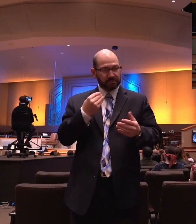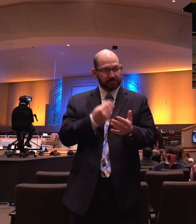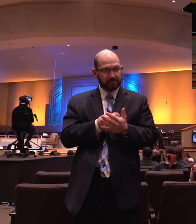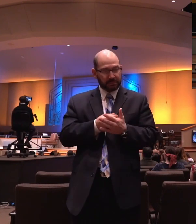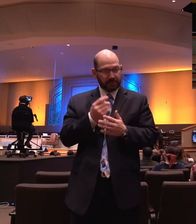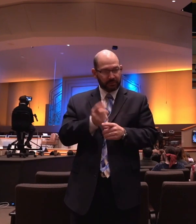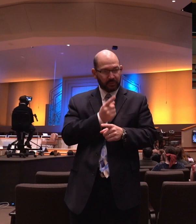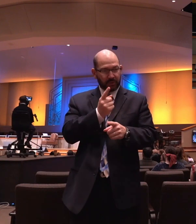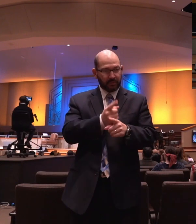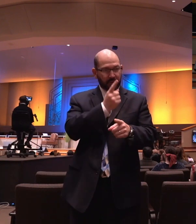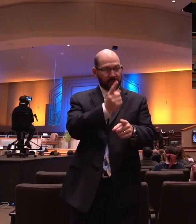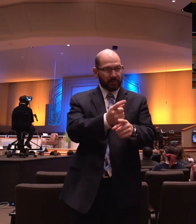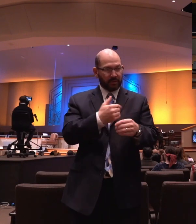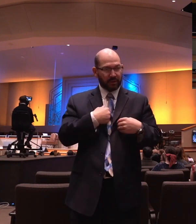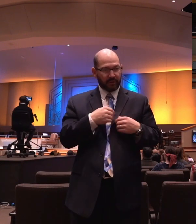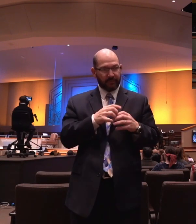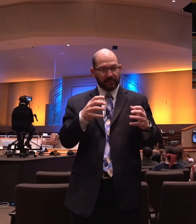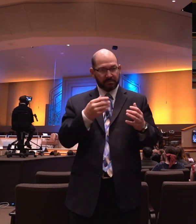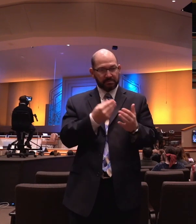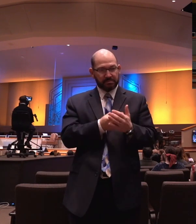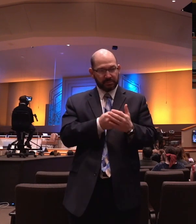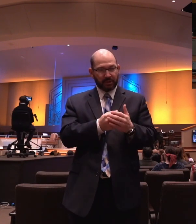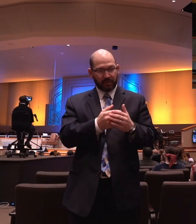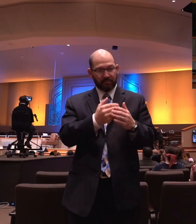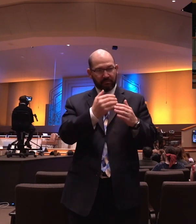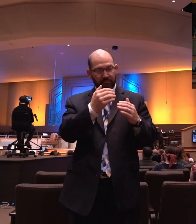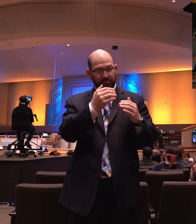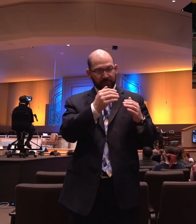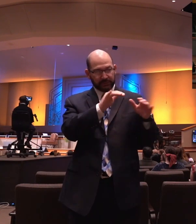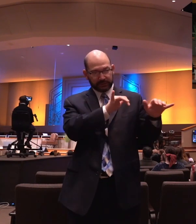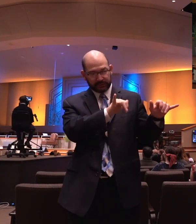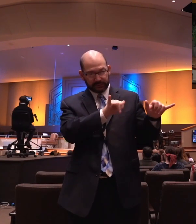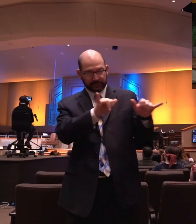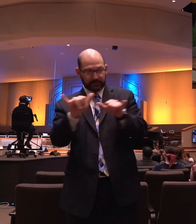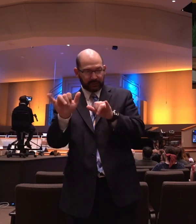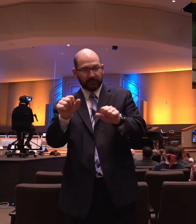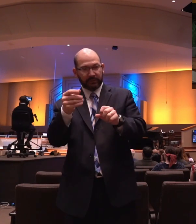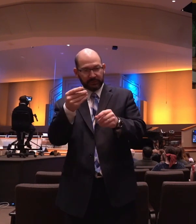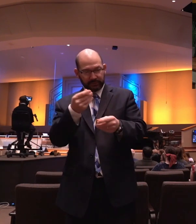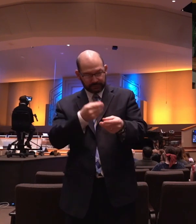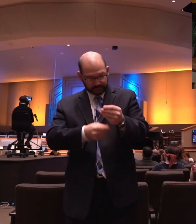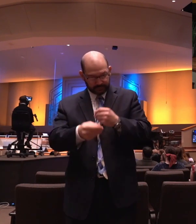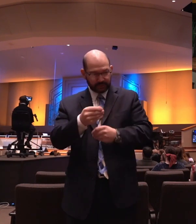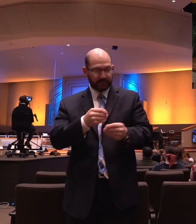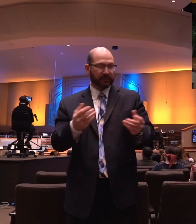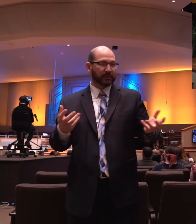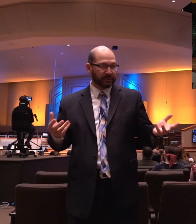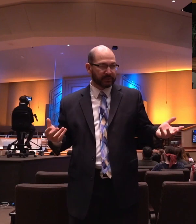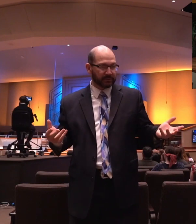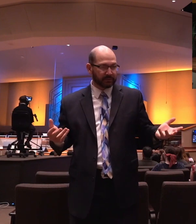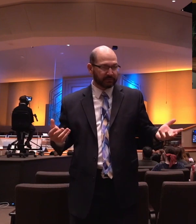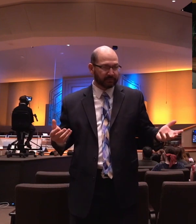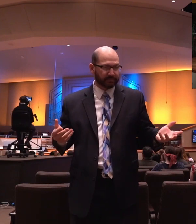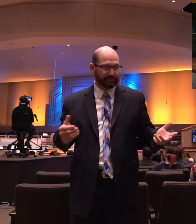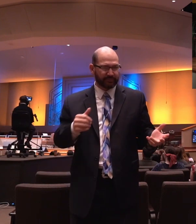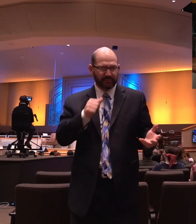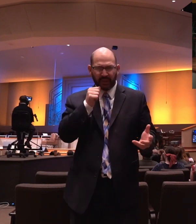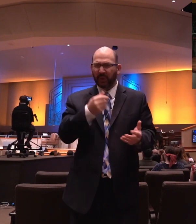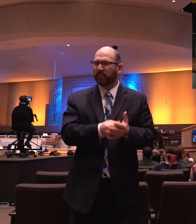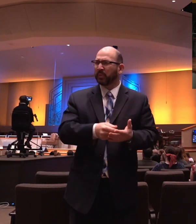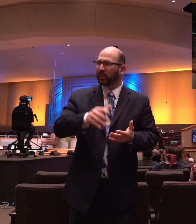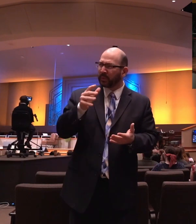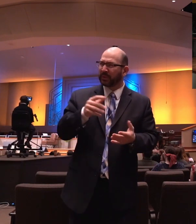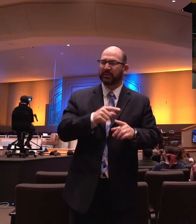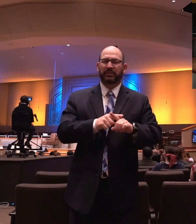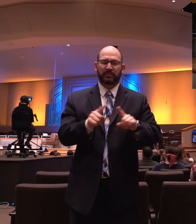every week I was going to have this much money coming in and so we could set up a budget and we didn't make a lot of money,